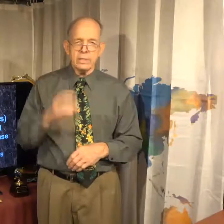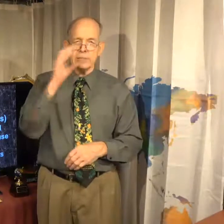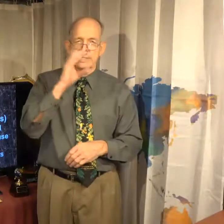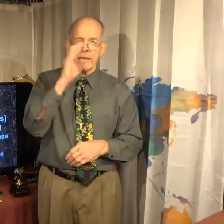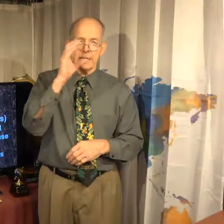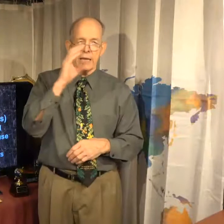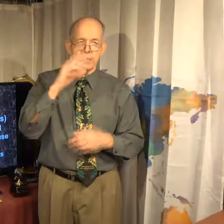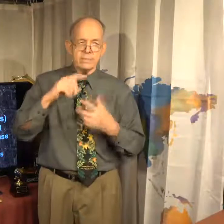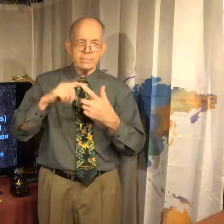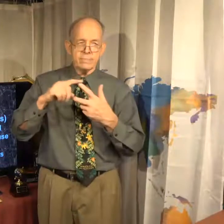Singing